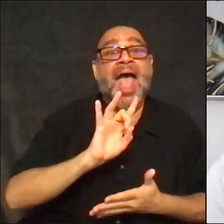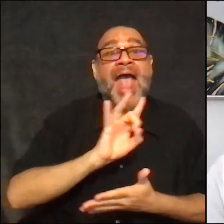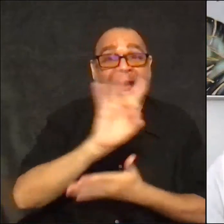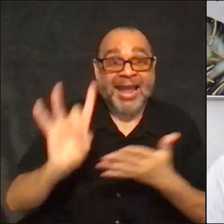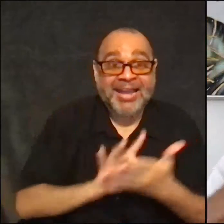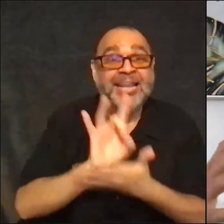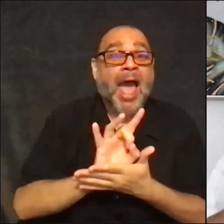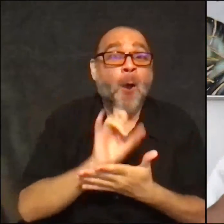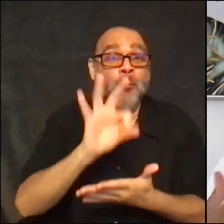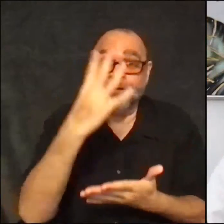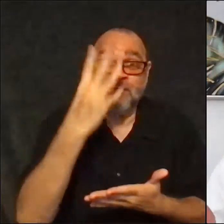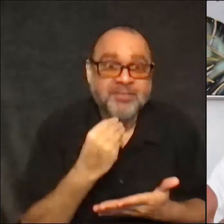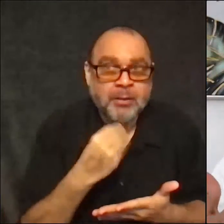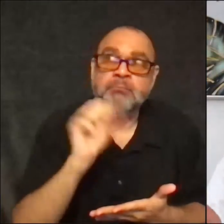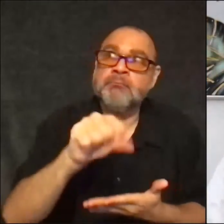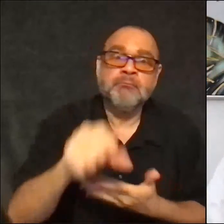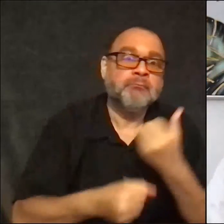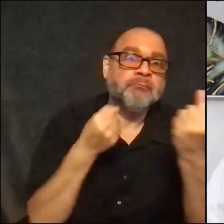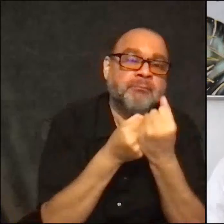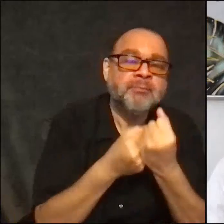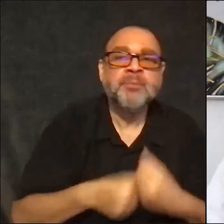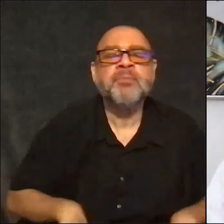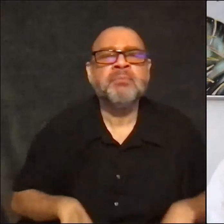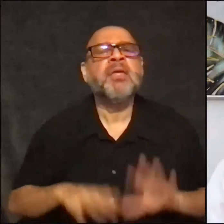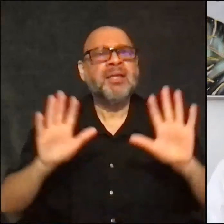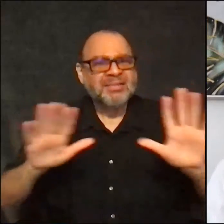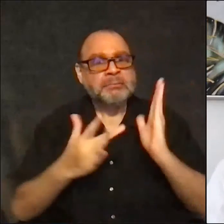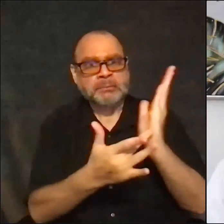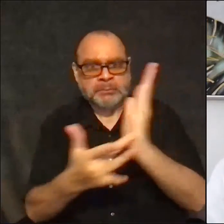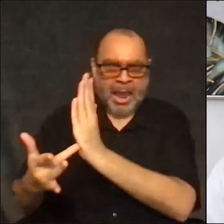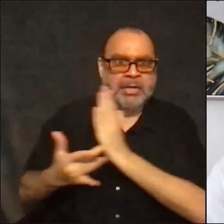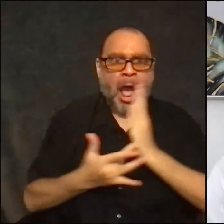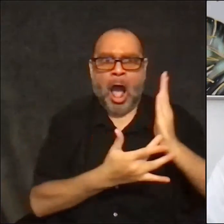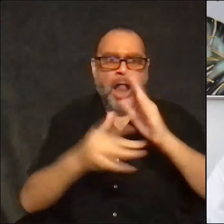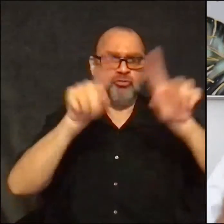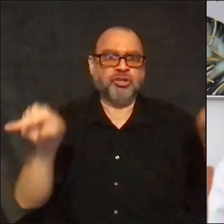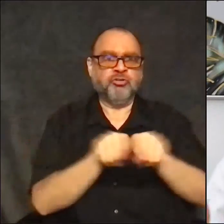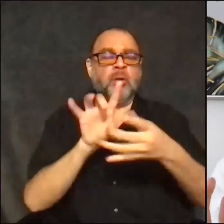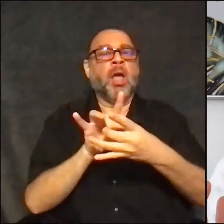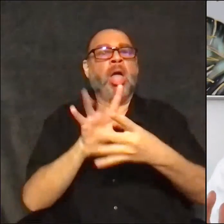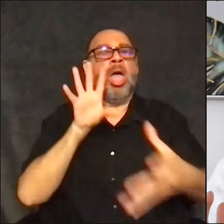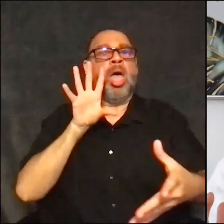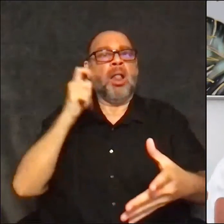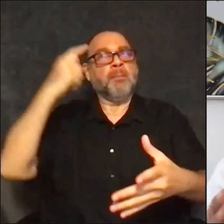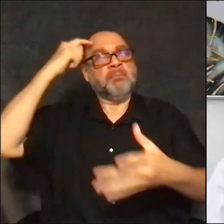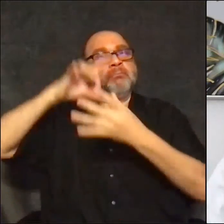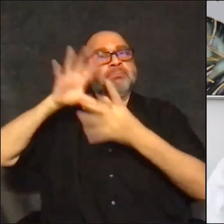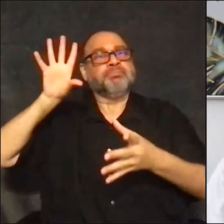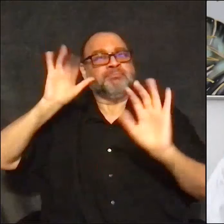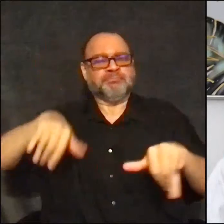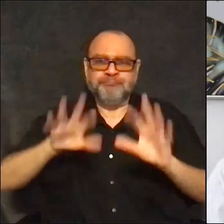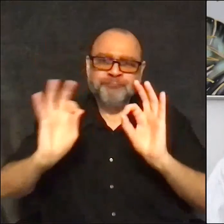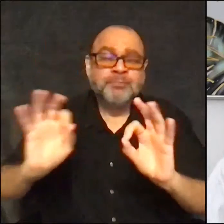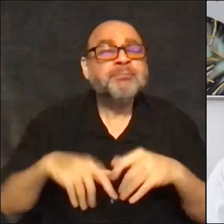+1. Digital detox, being able to step away. Fantastic, man. I want to thank you for your time and